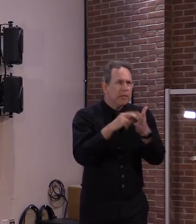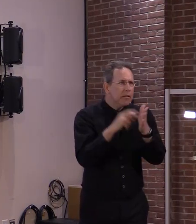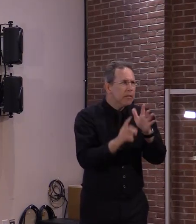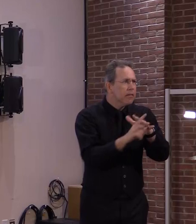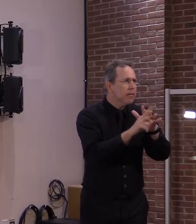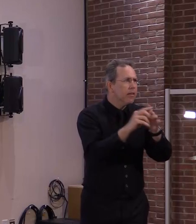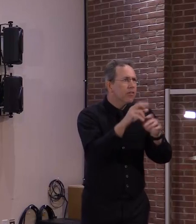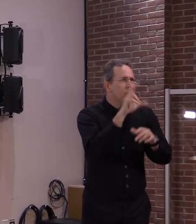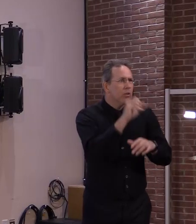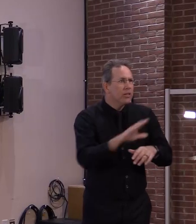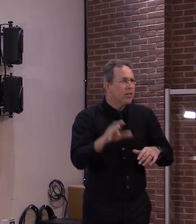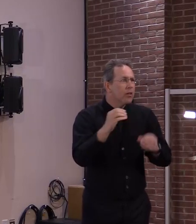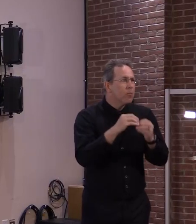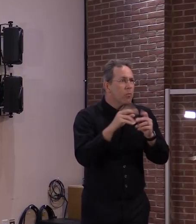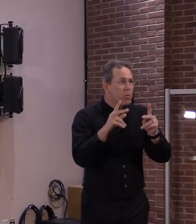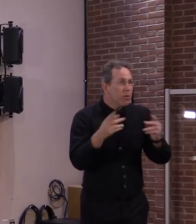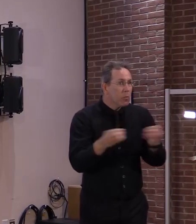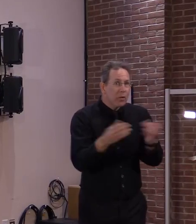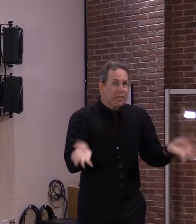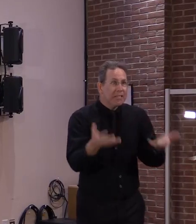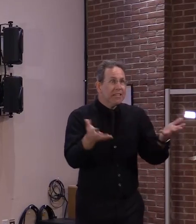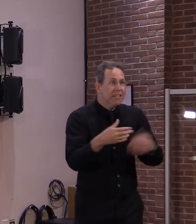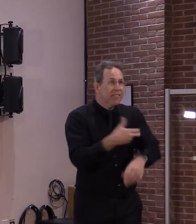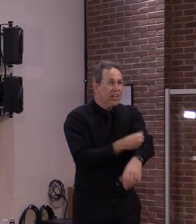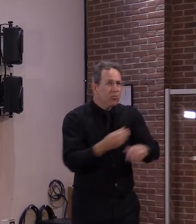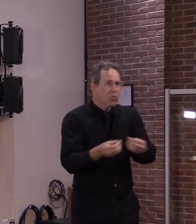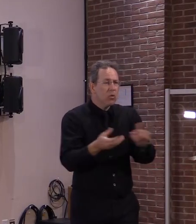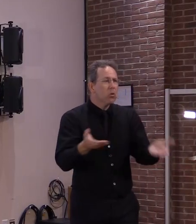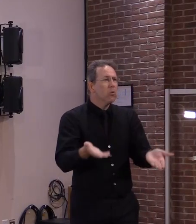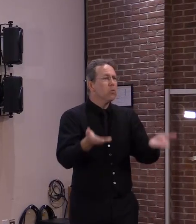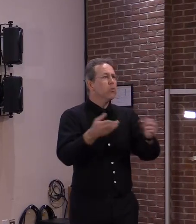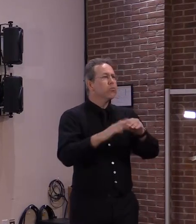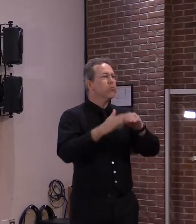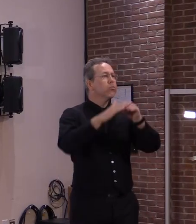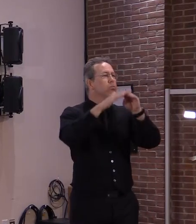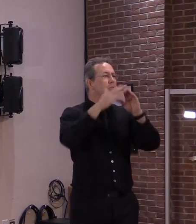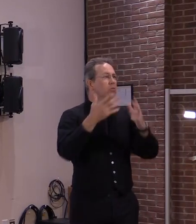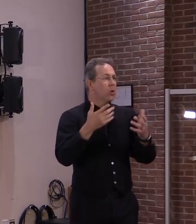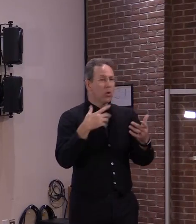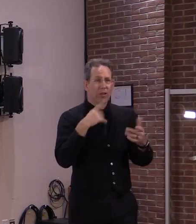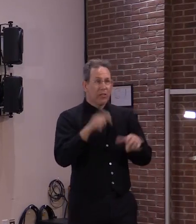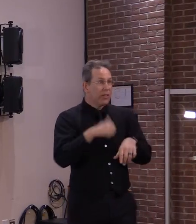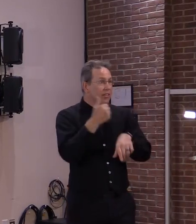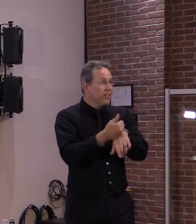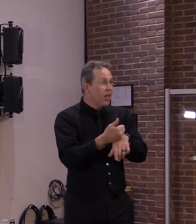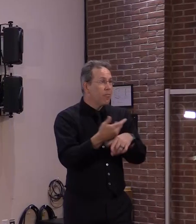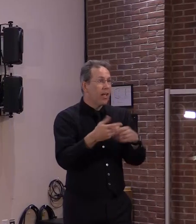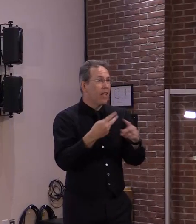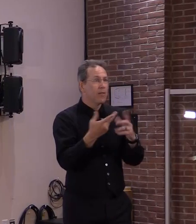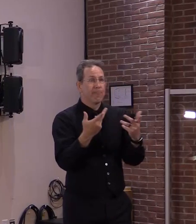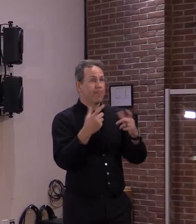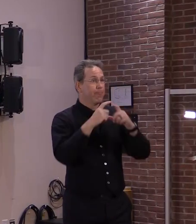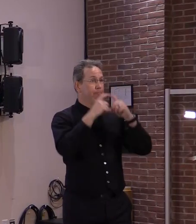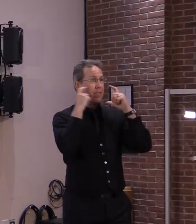country, and on the mitigation measures that are put in place at this point in time